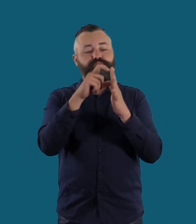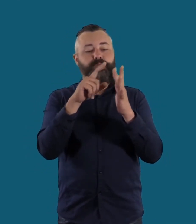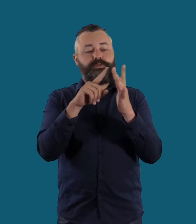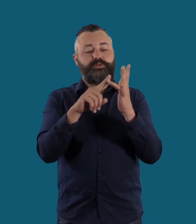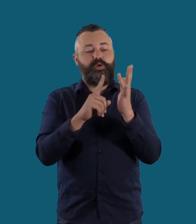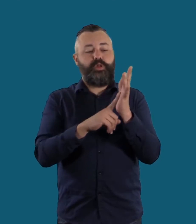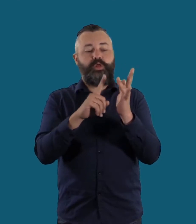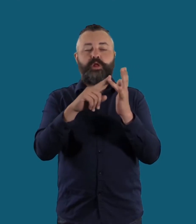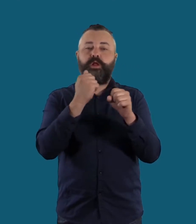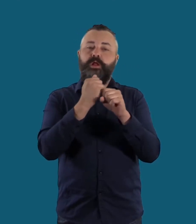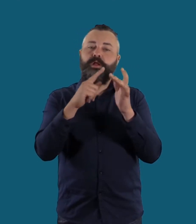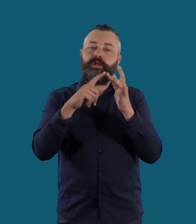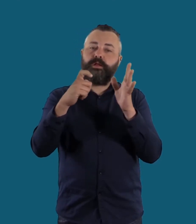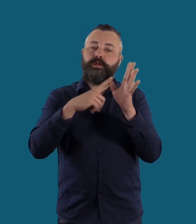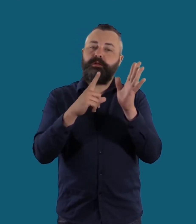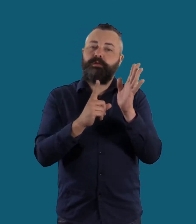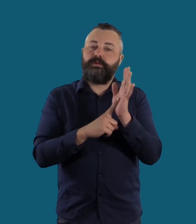2. Radiological.